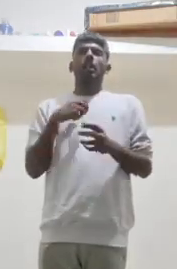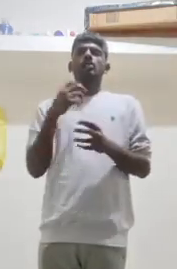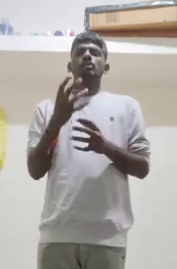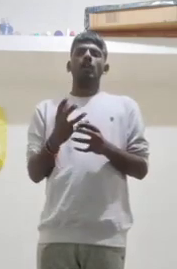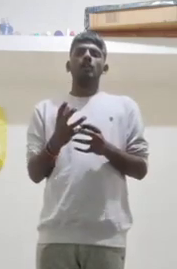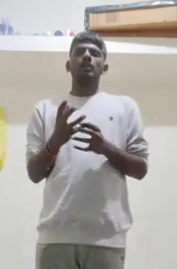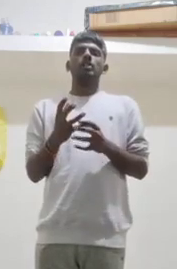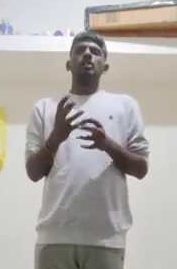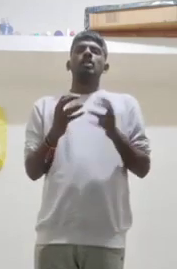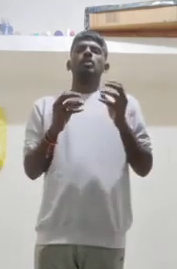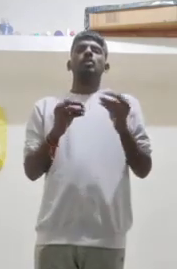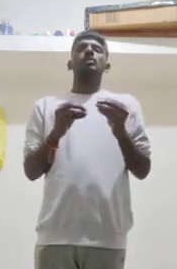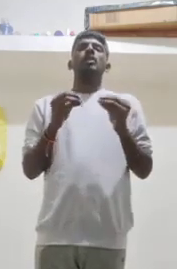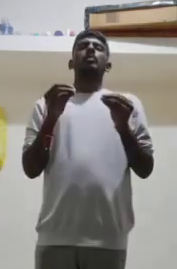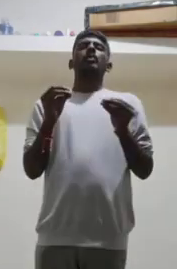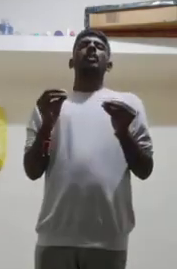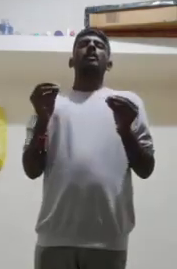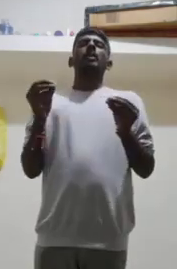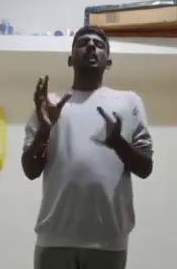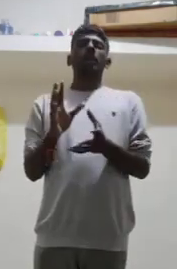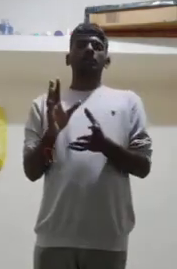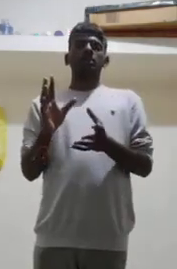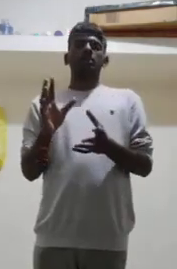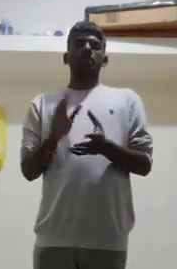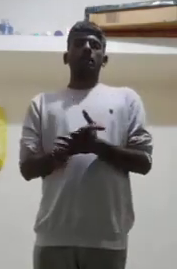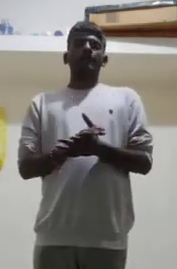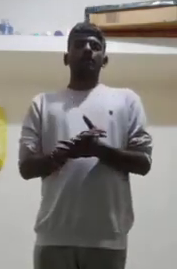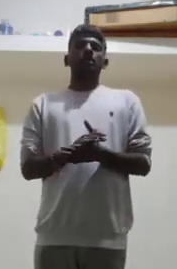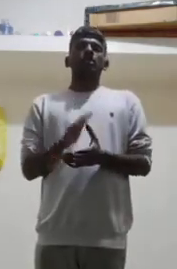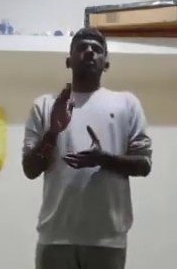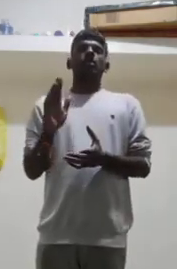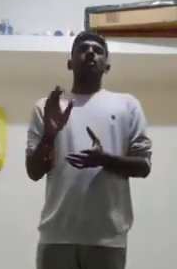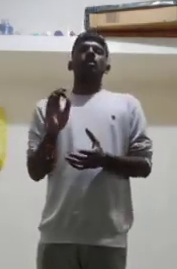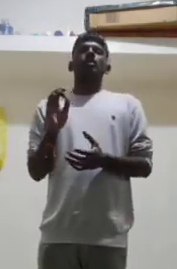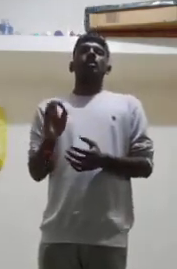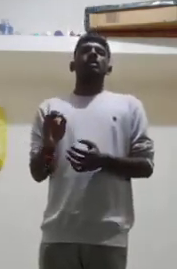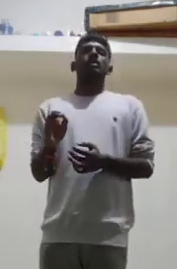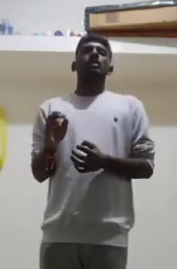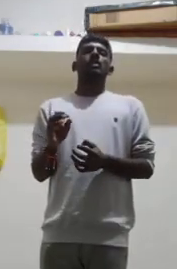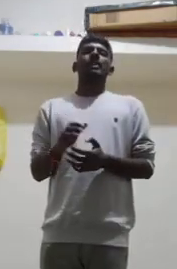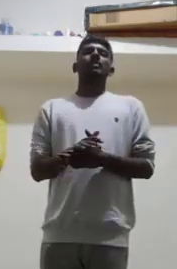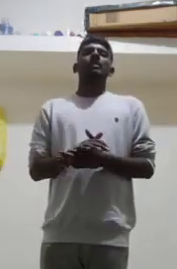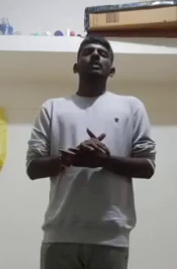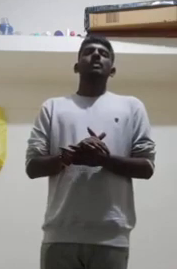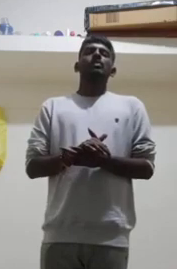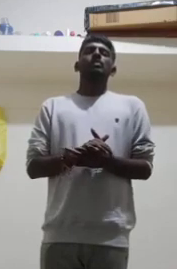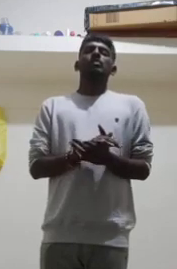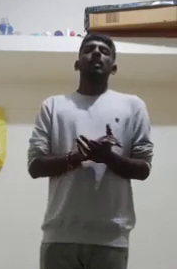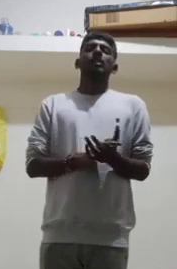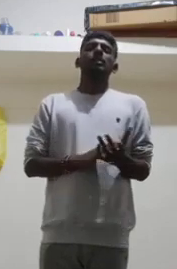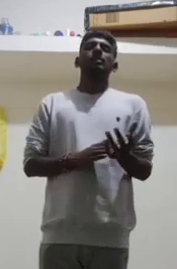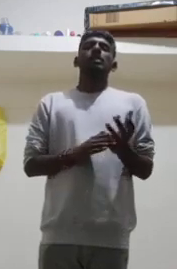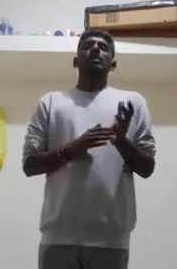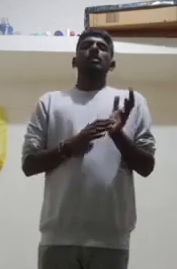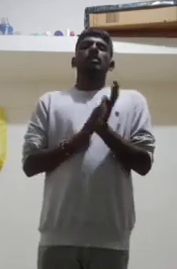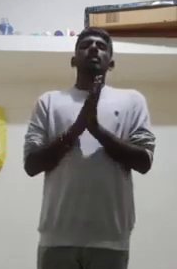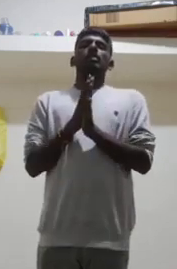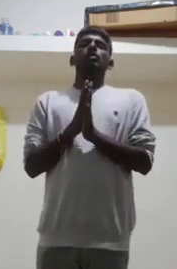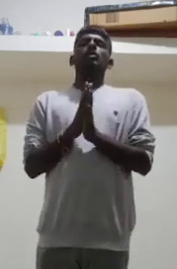and solve it using programming language. Okay, so the real world issues means the